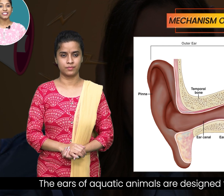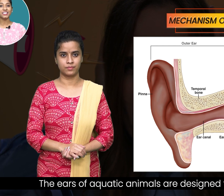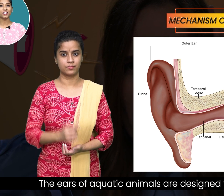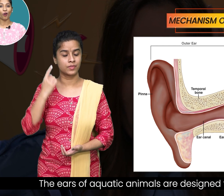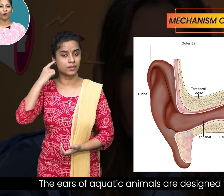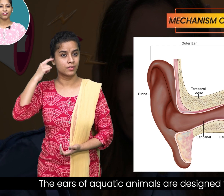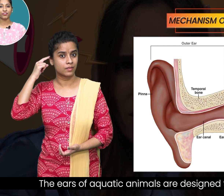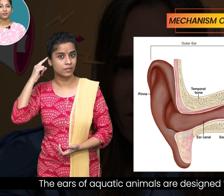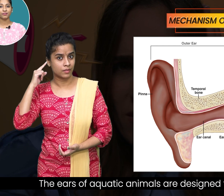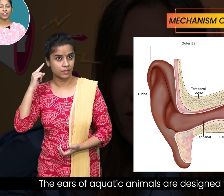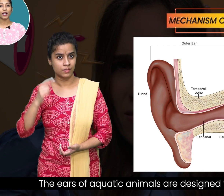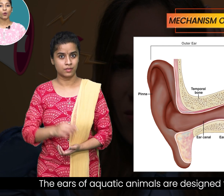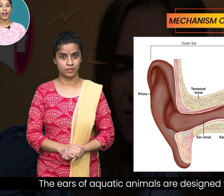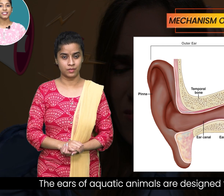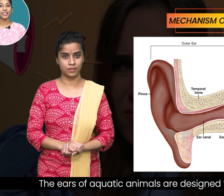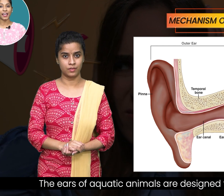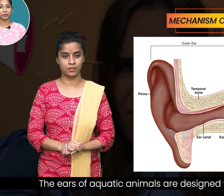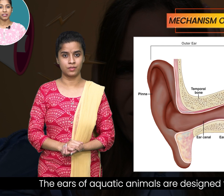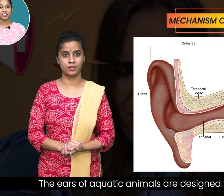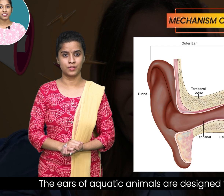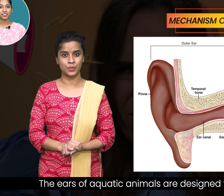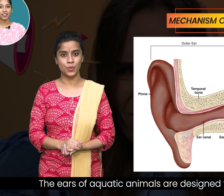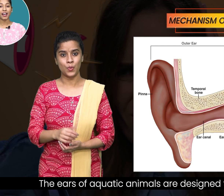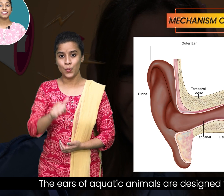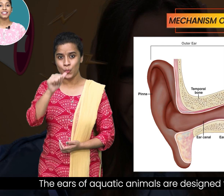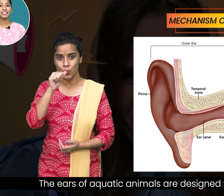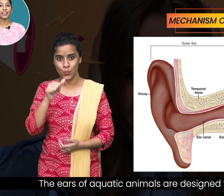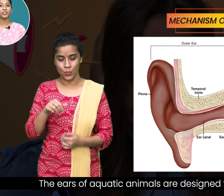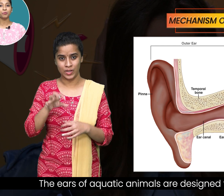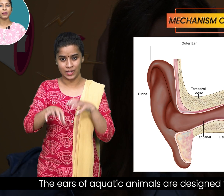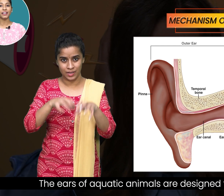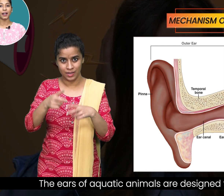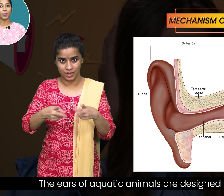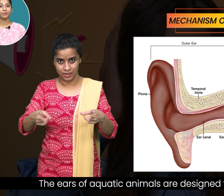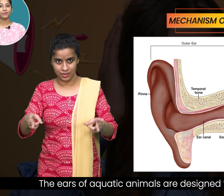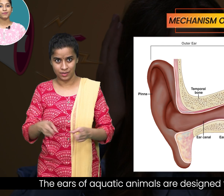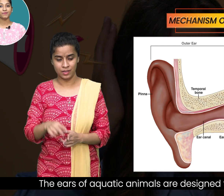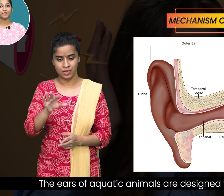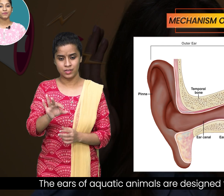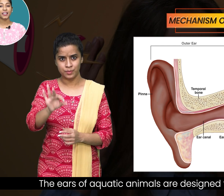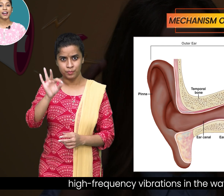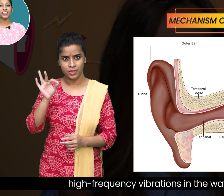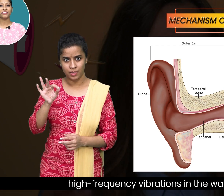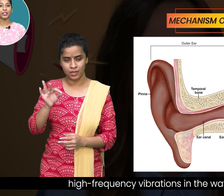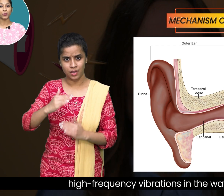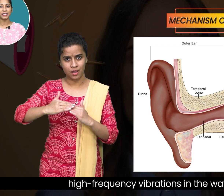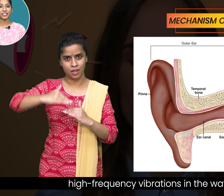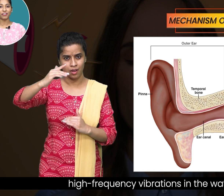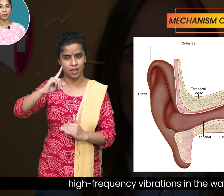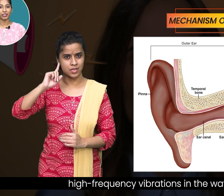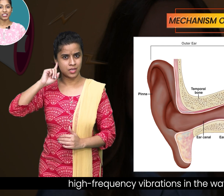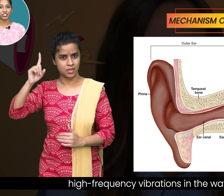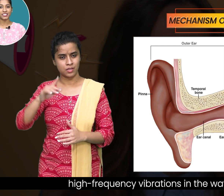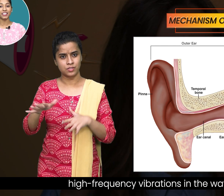The ears of aquatic animals are designed to pick up high